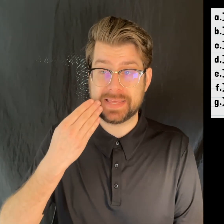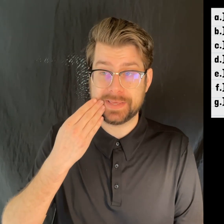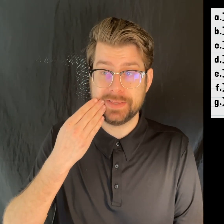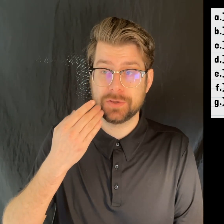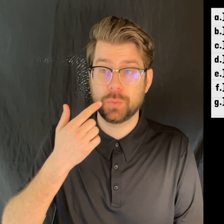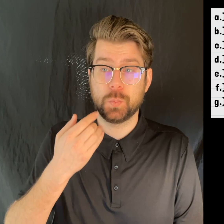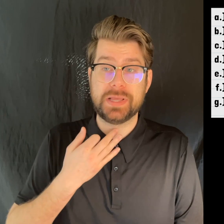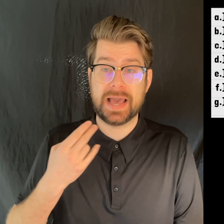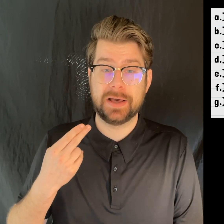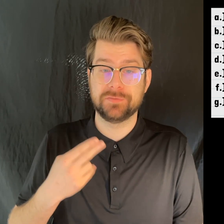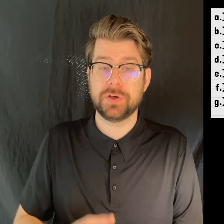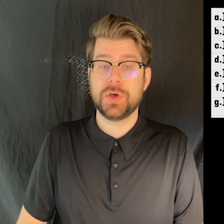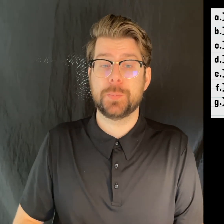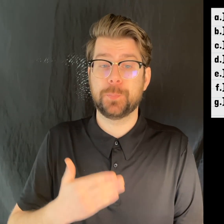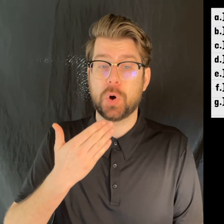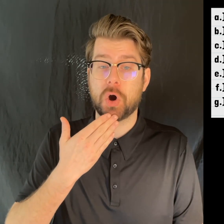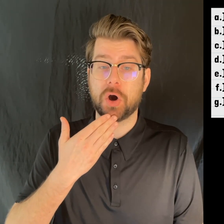B, we have mauve,